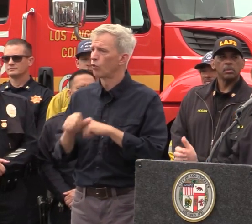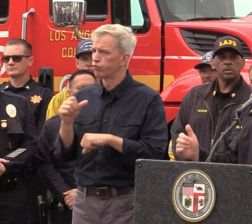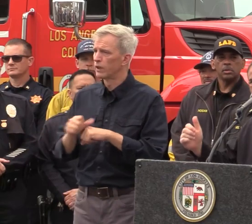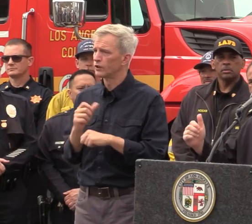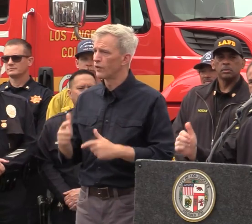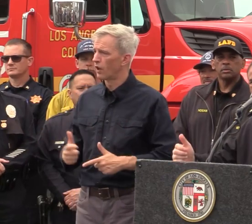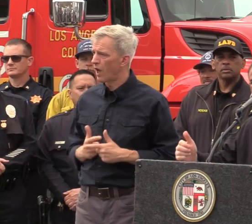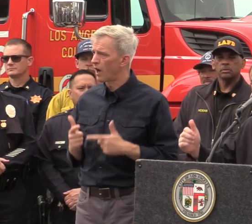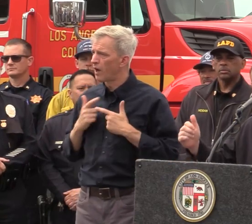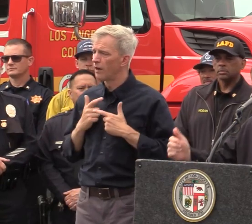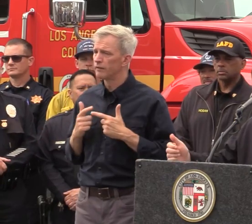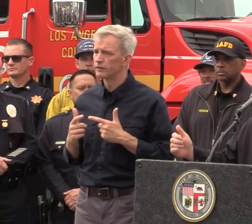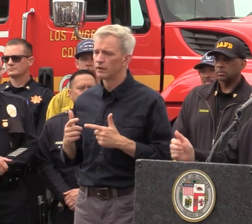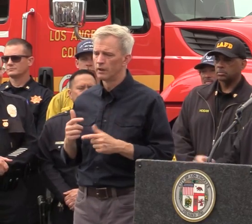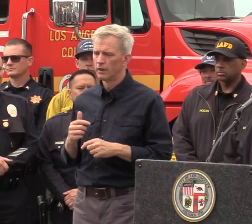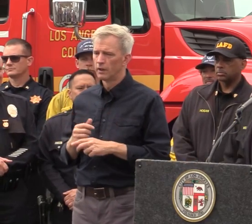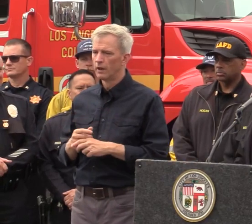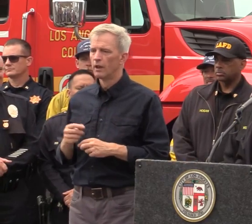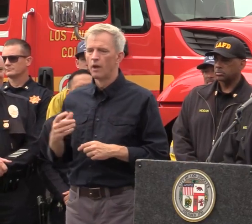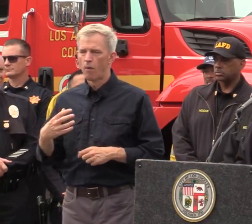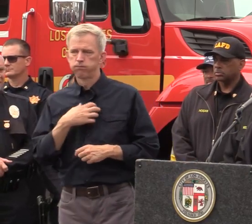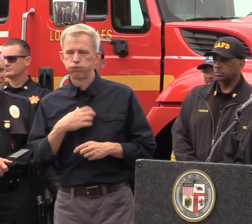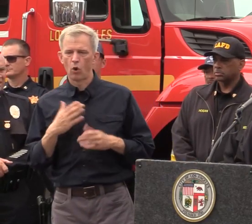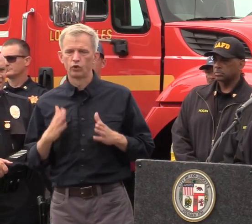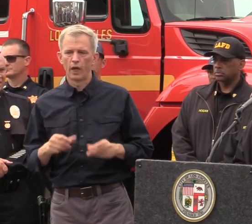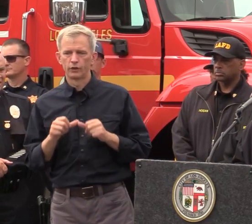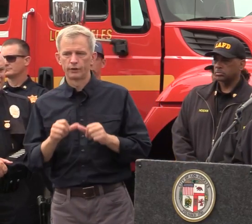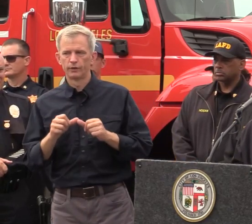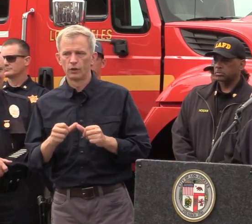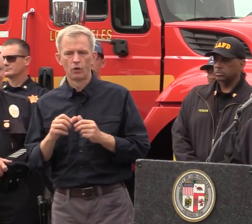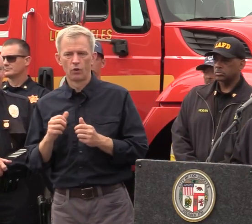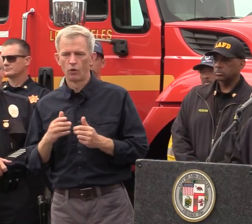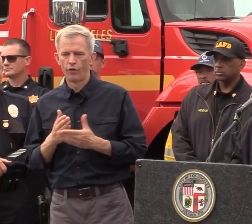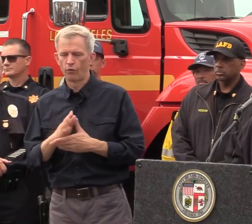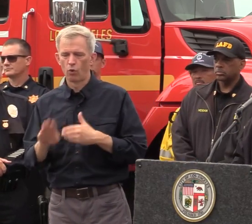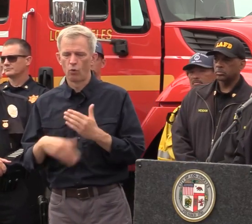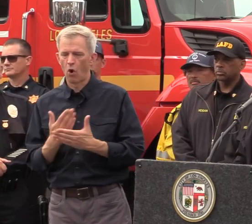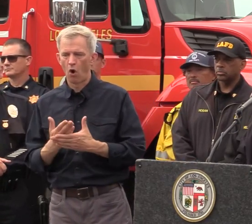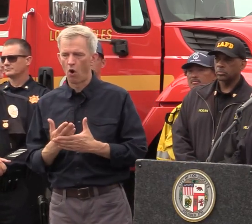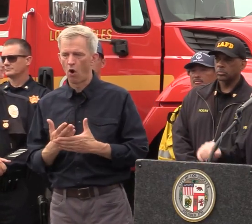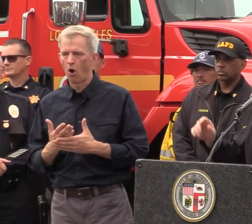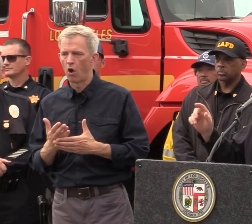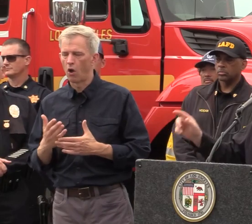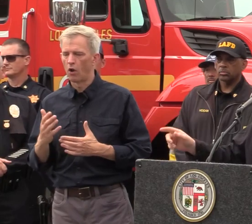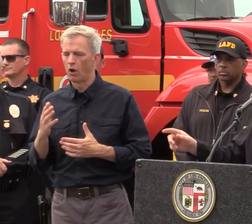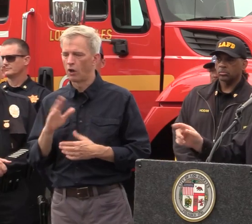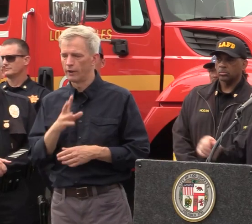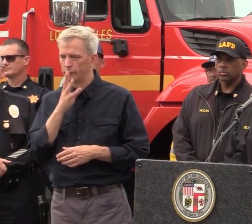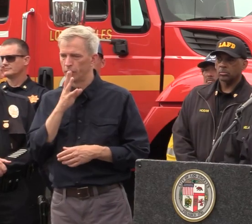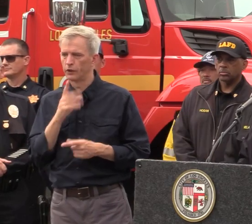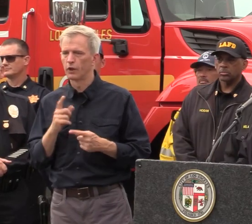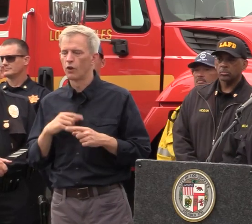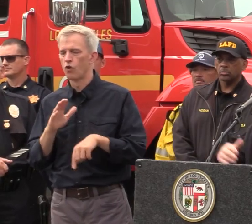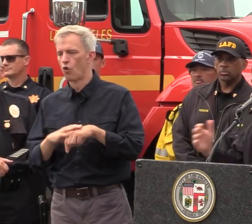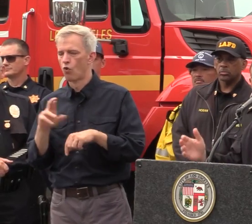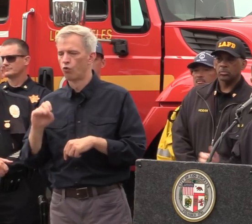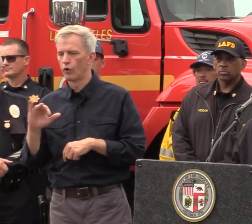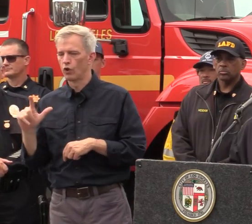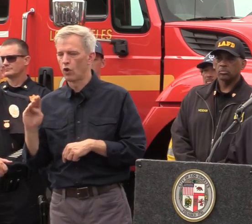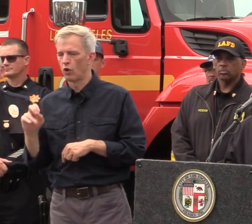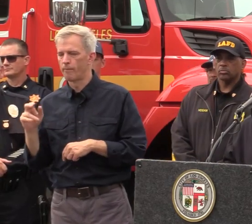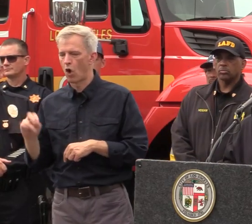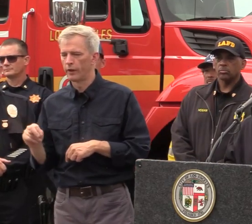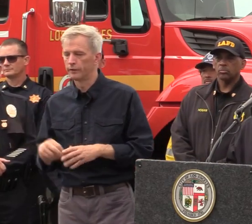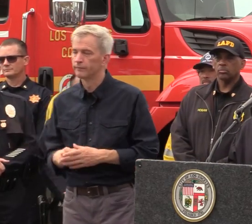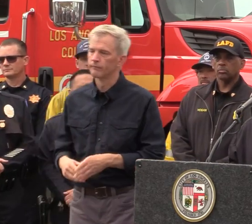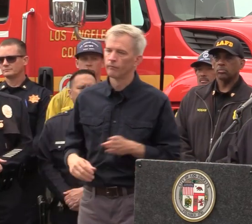line to protect lives and property here in these communities. We have had, over the past several